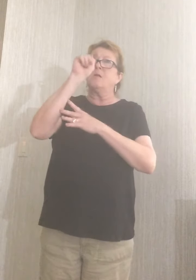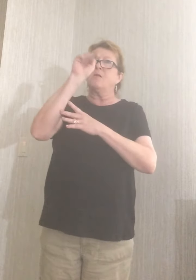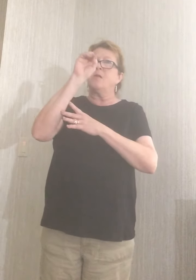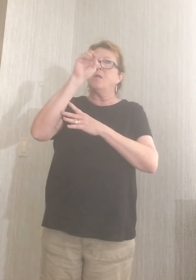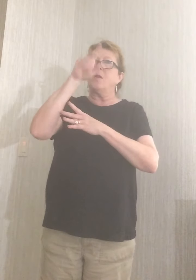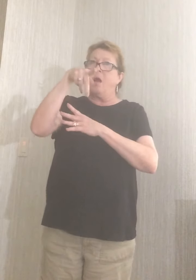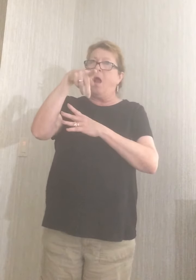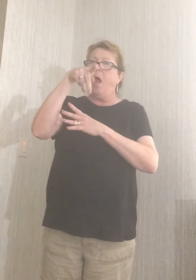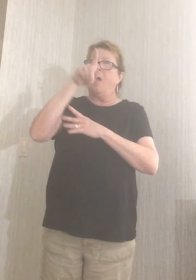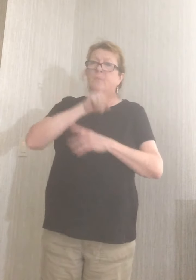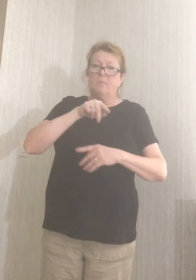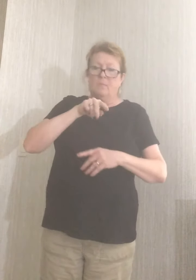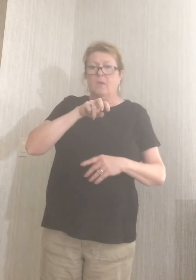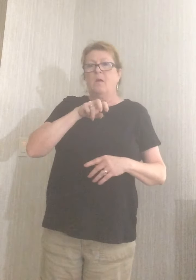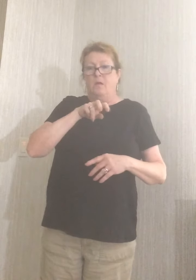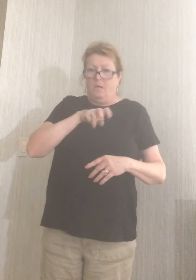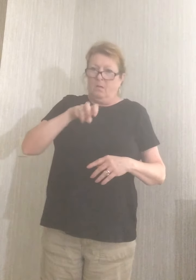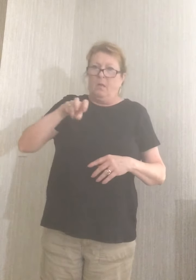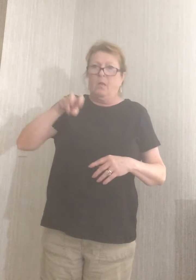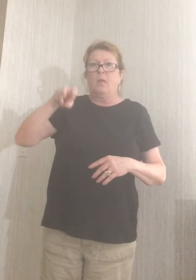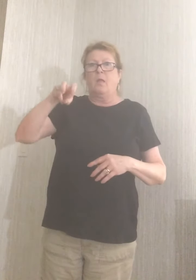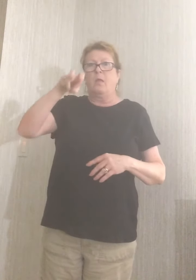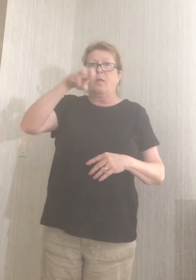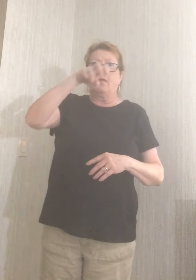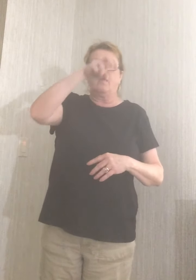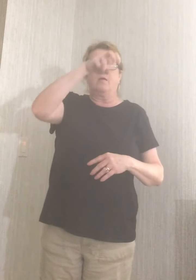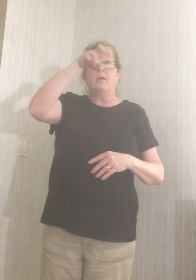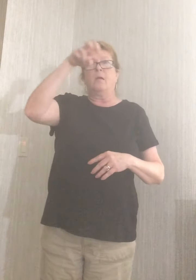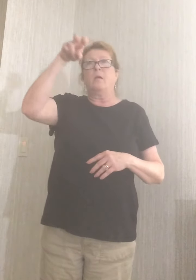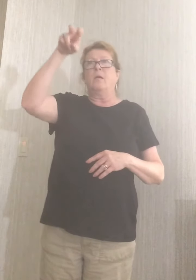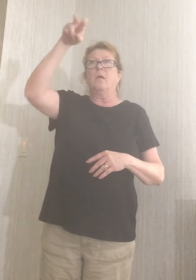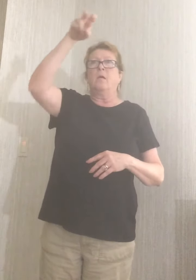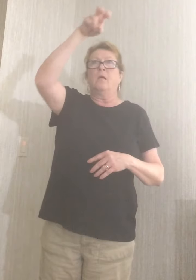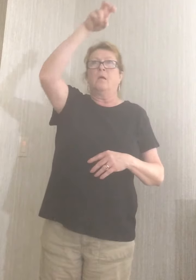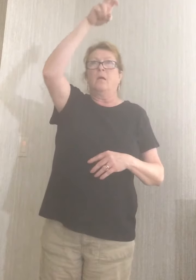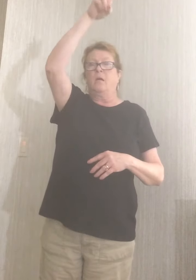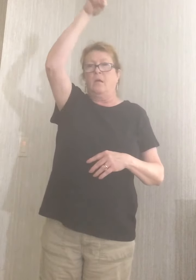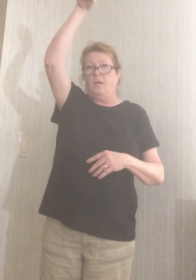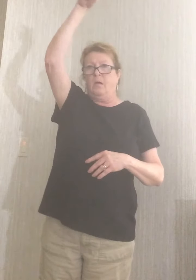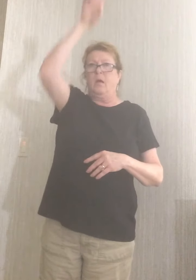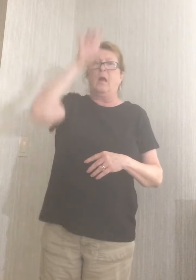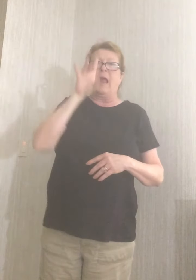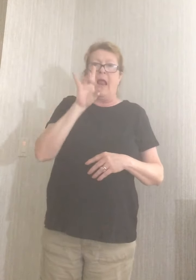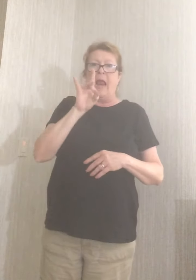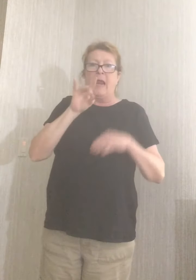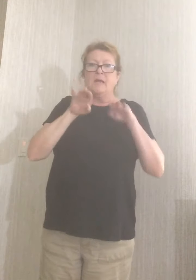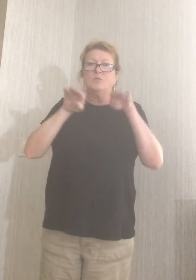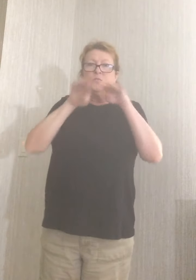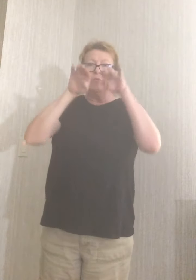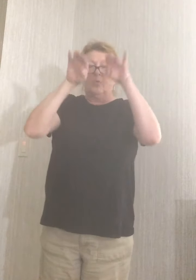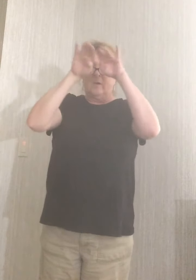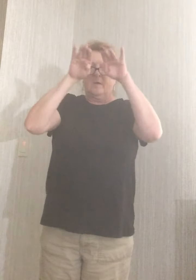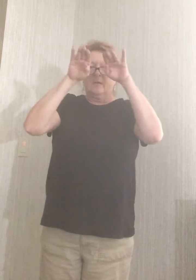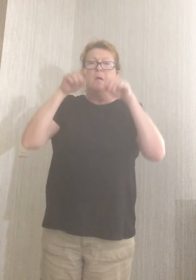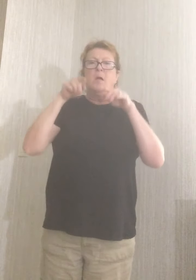After climbing 8 sets of dangerous stairs, you come up into an open-air space.